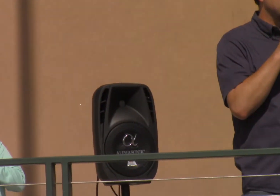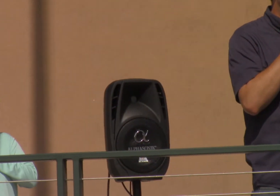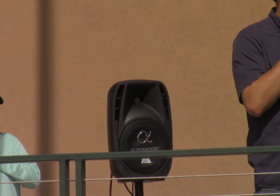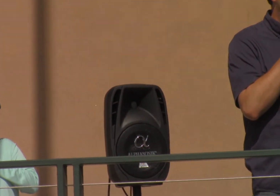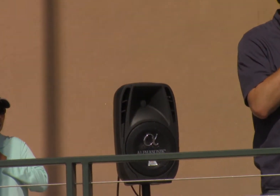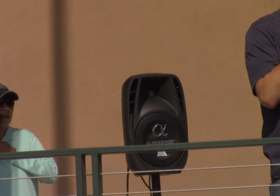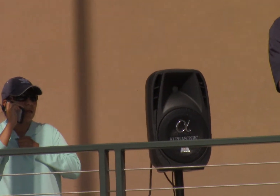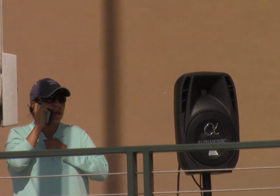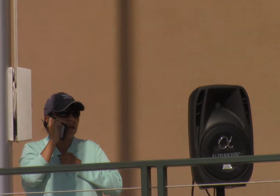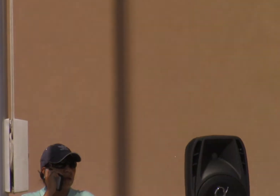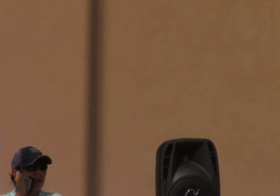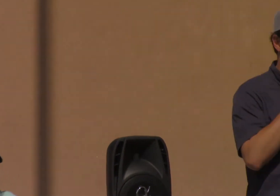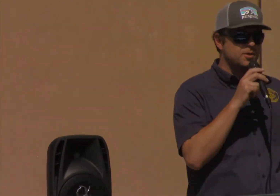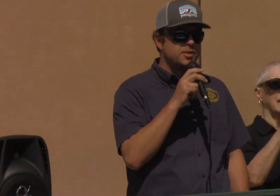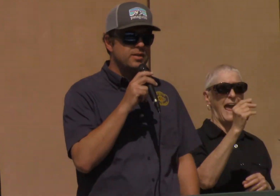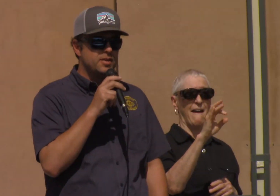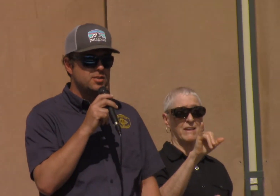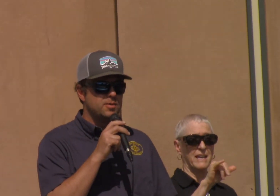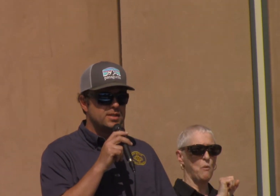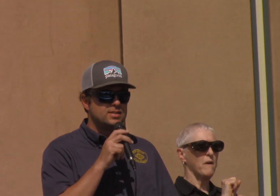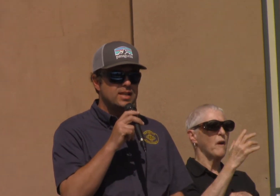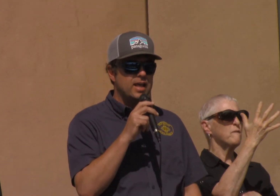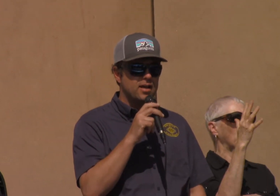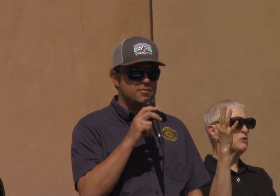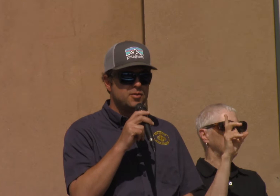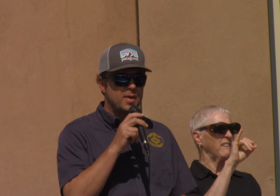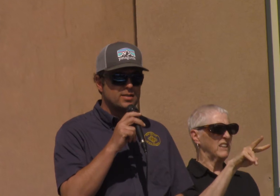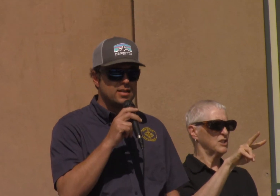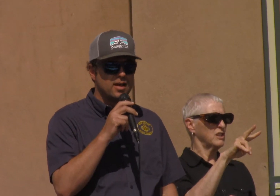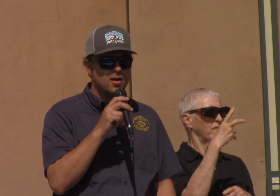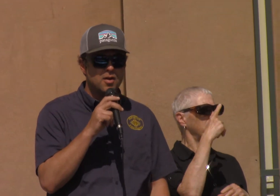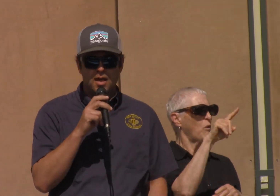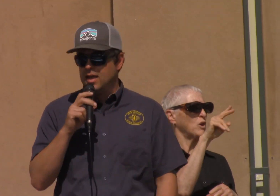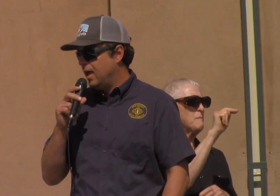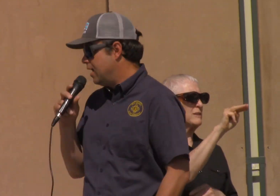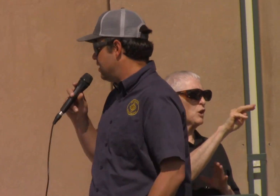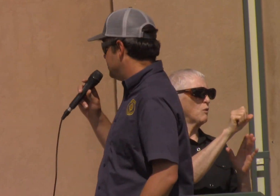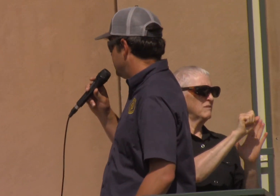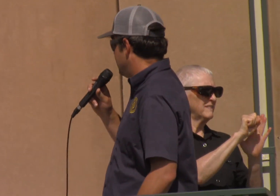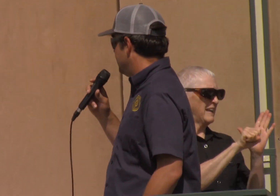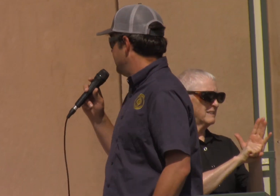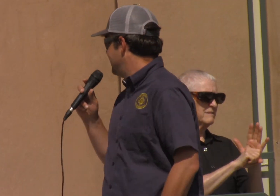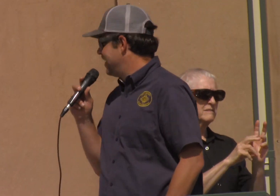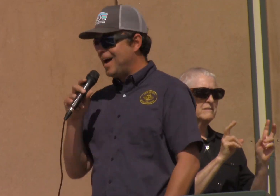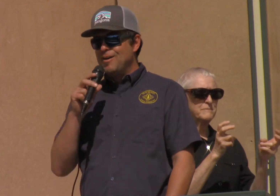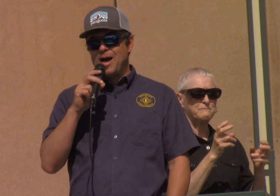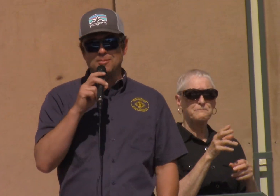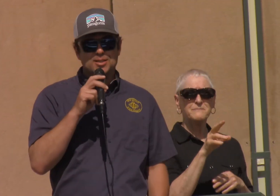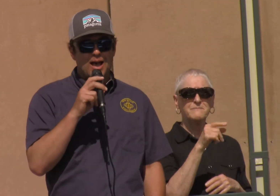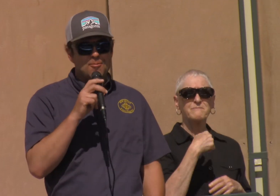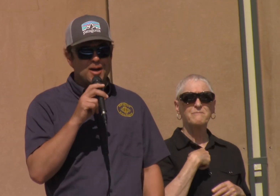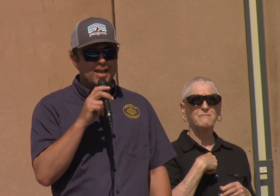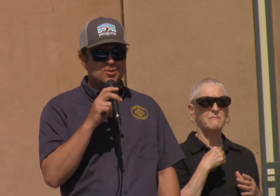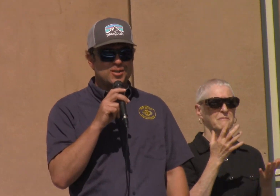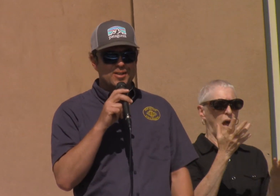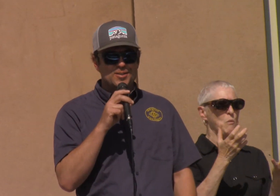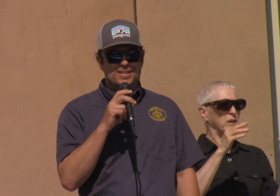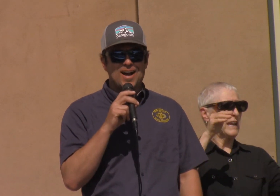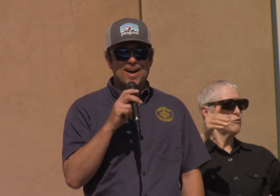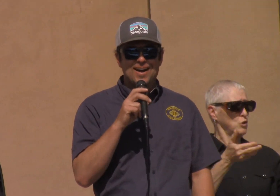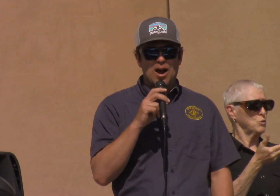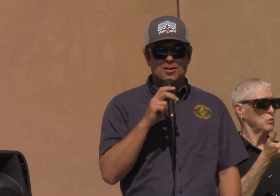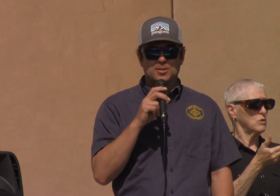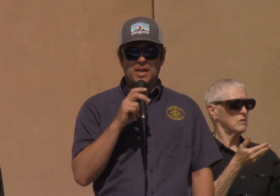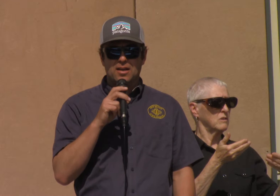my name's Colin Happy. I work for the Forestry Division with the State of New Mexico, and I want to